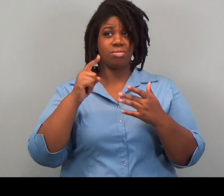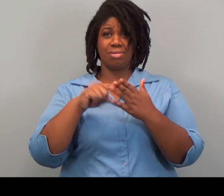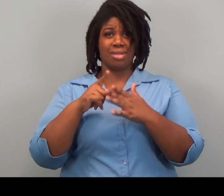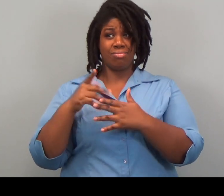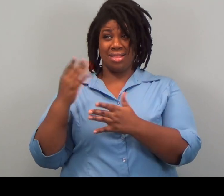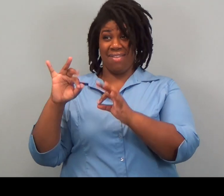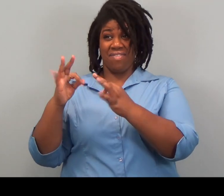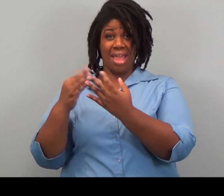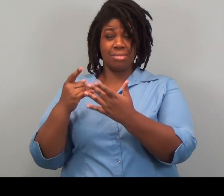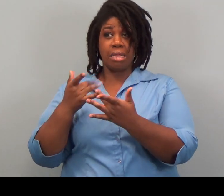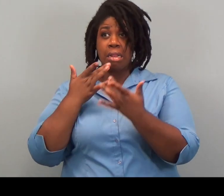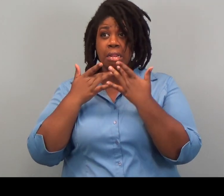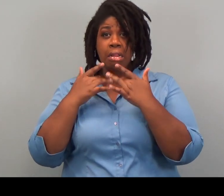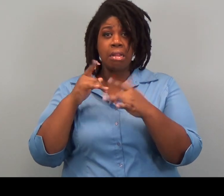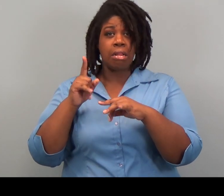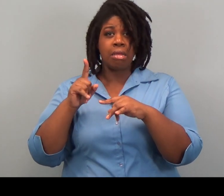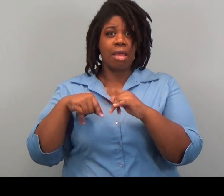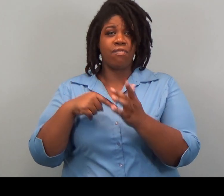completely.